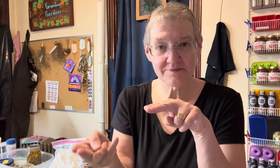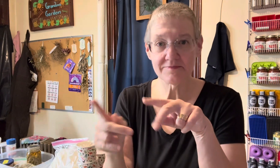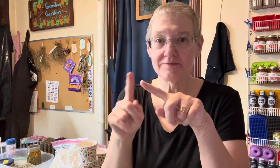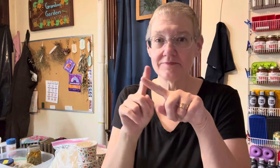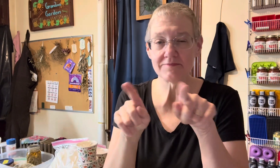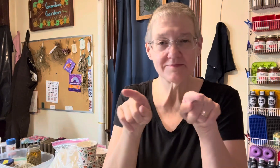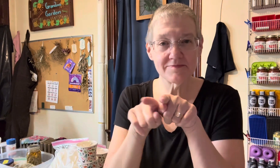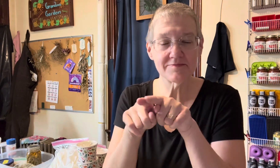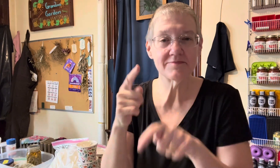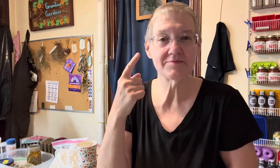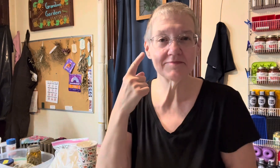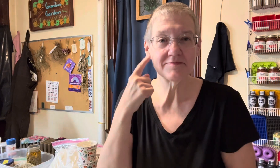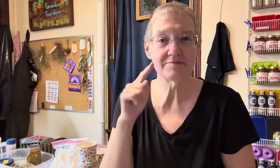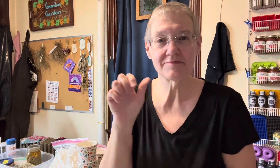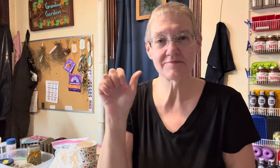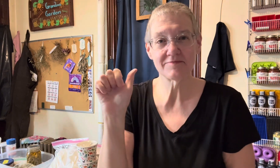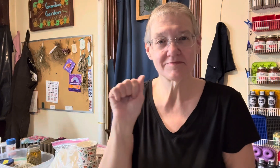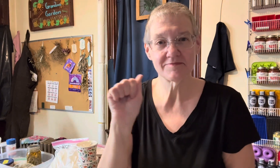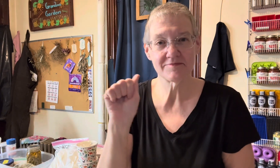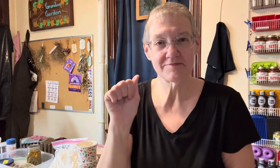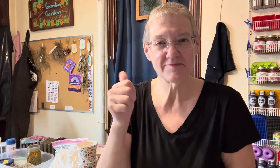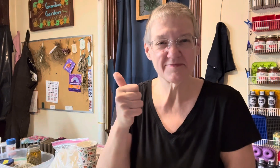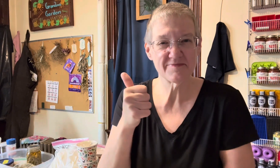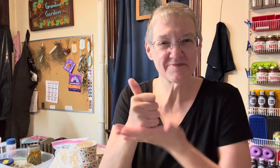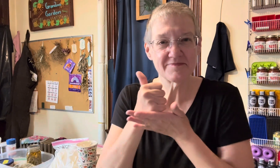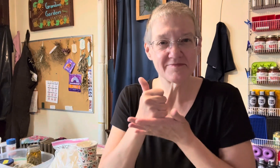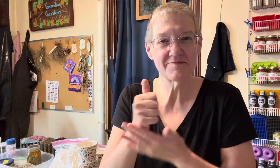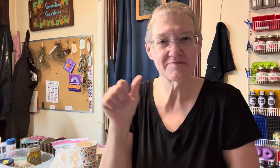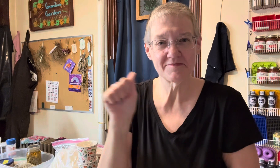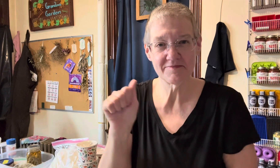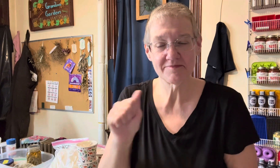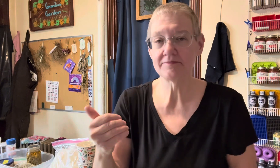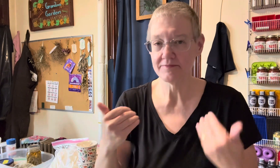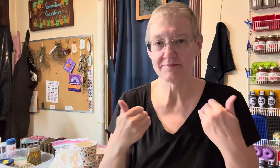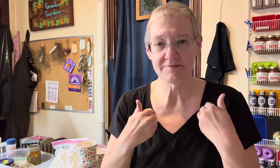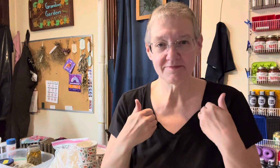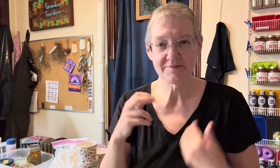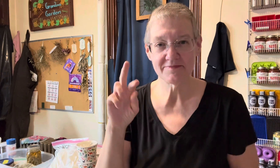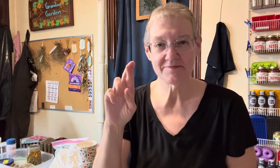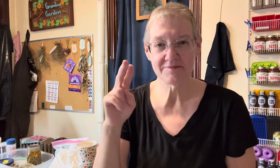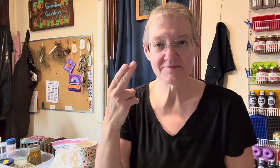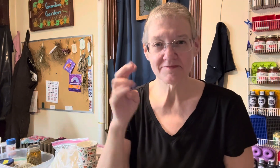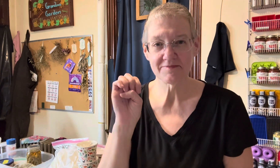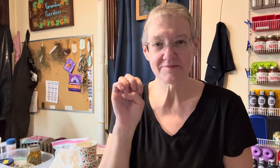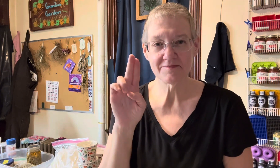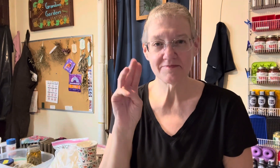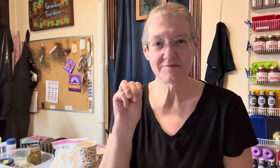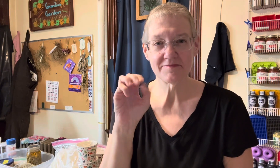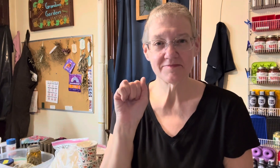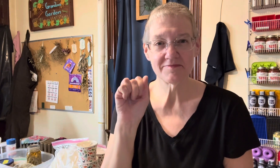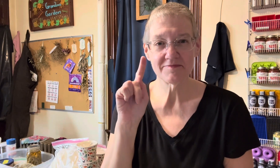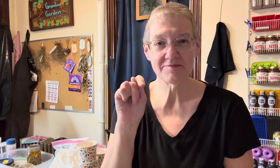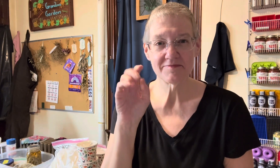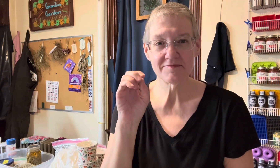I eat keto to lose weight, but also to help manage my arthritis. I have rheumatoid